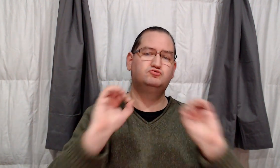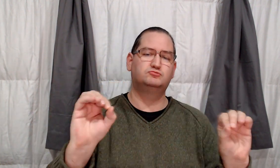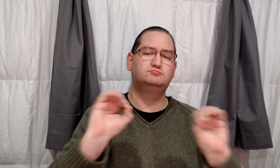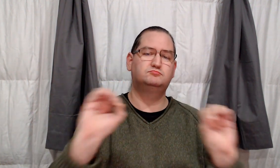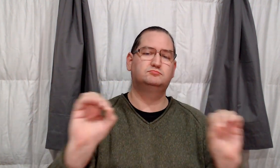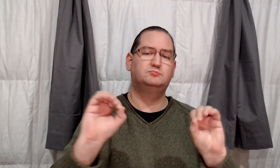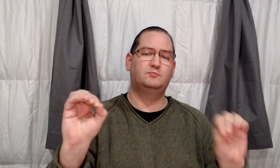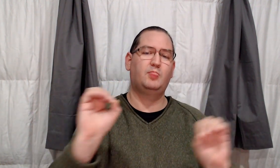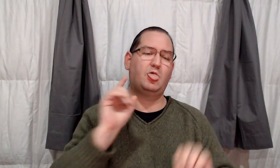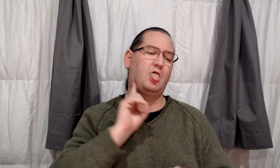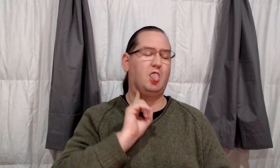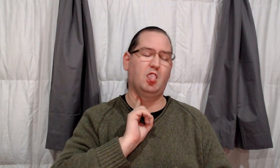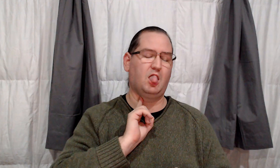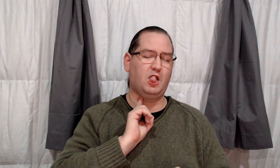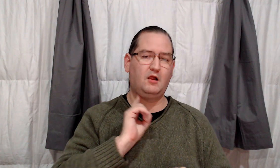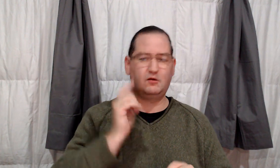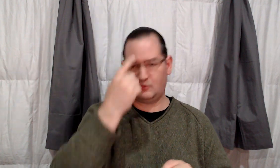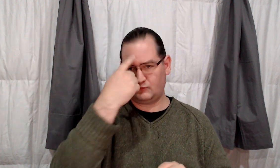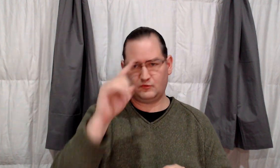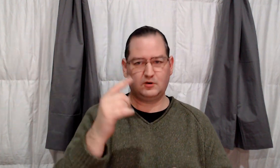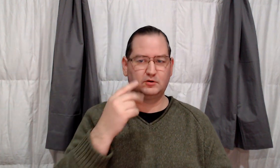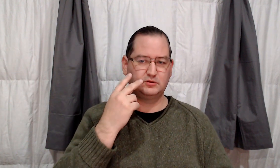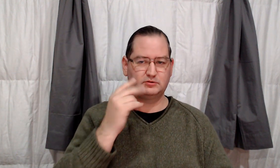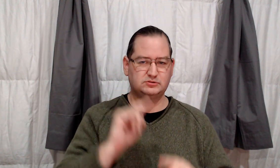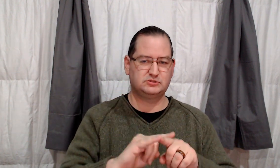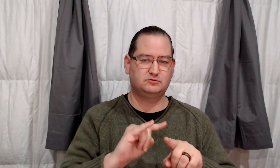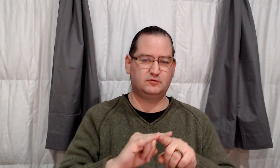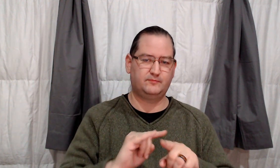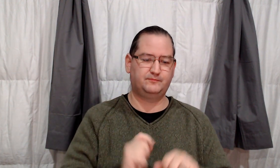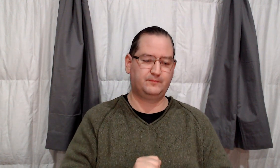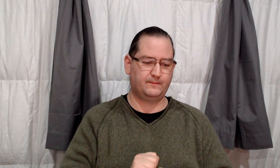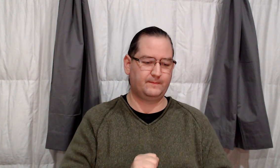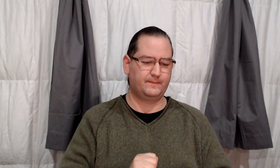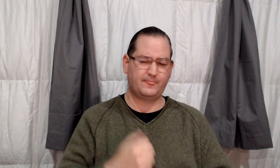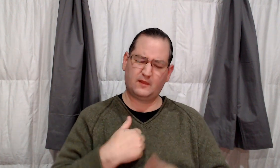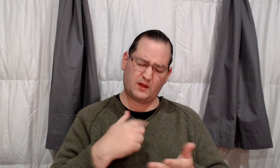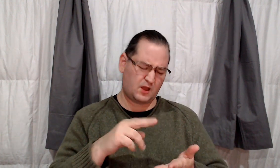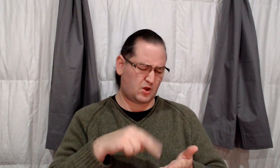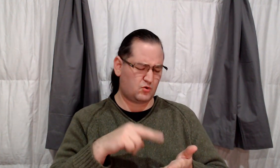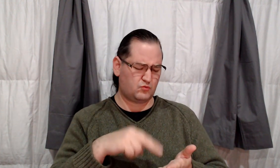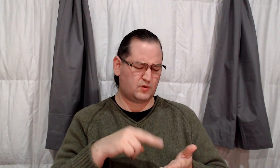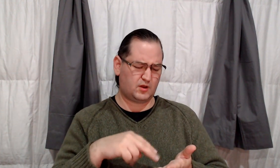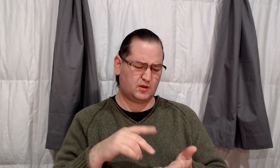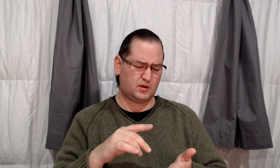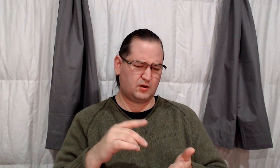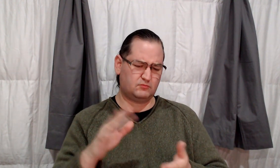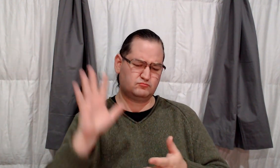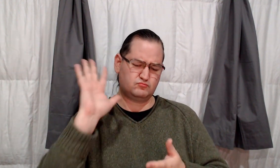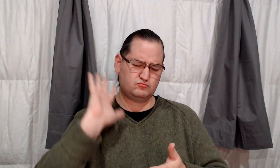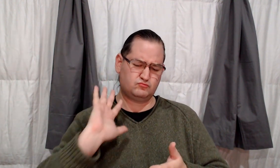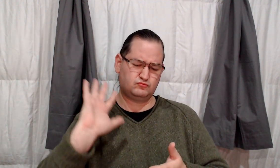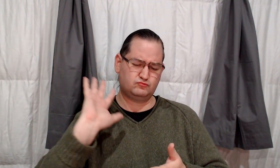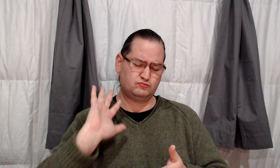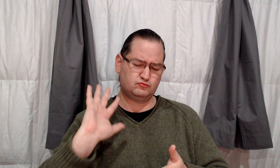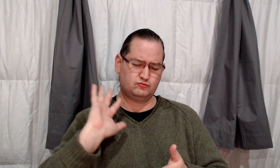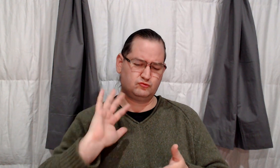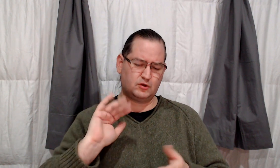I read once, when I was a child, I thought like a child and I acted like a child. But now I'm an